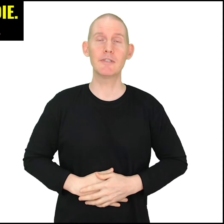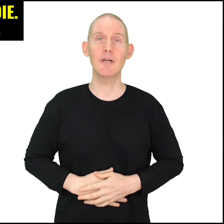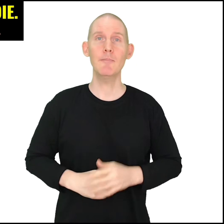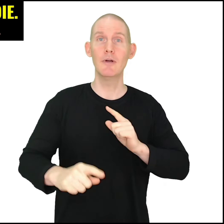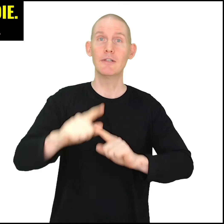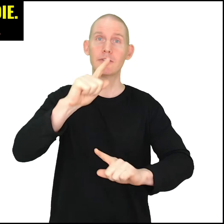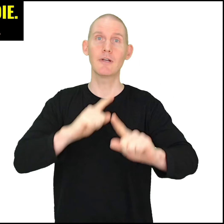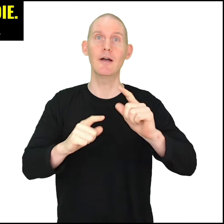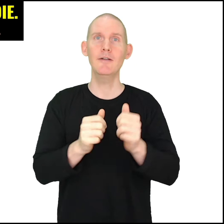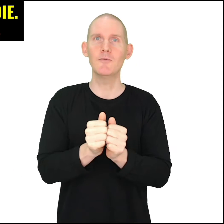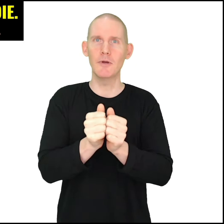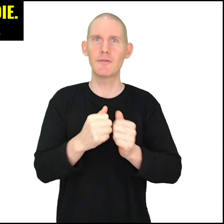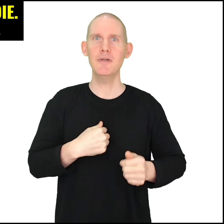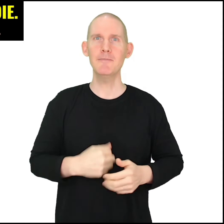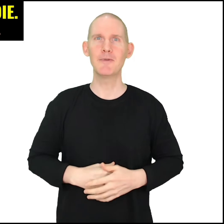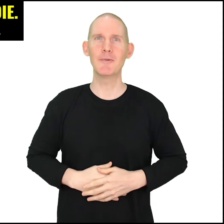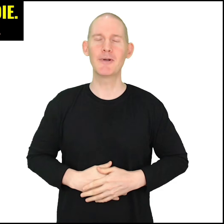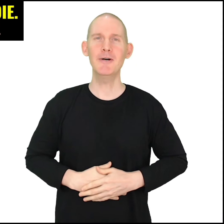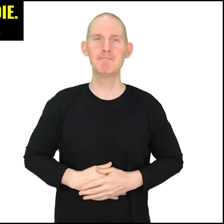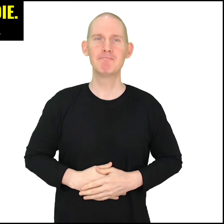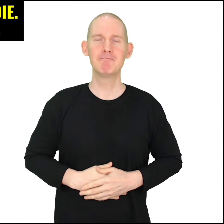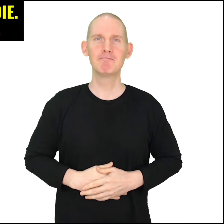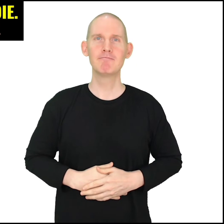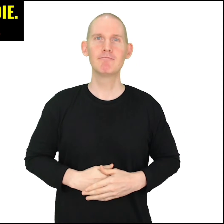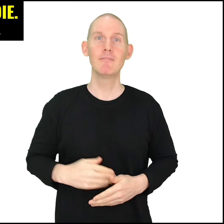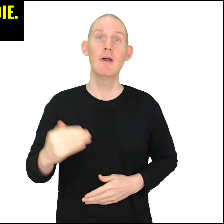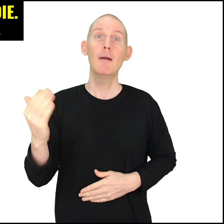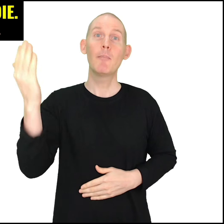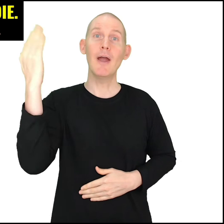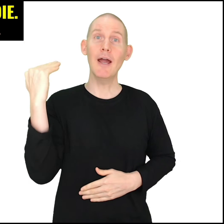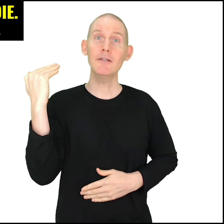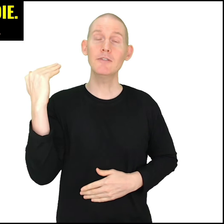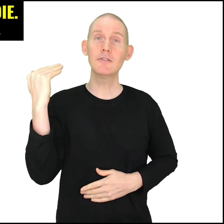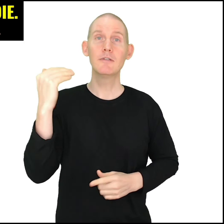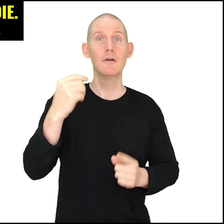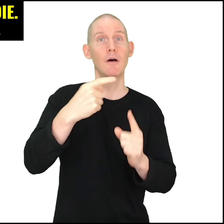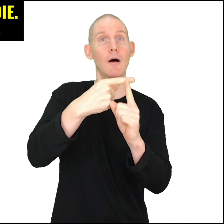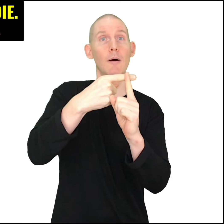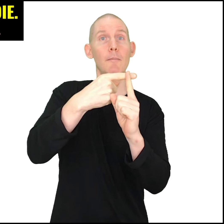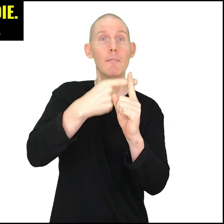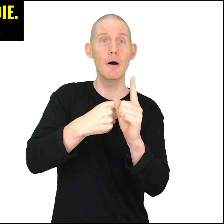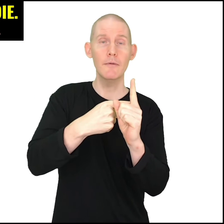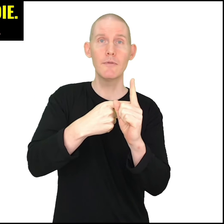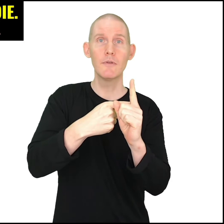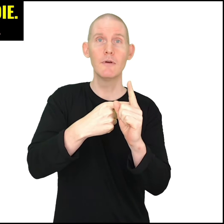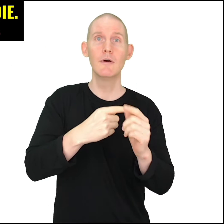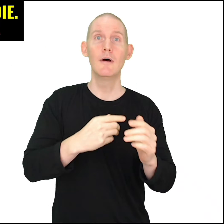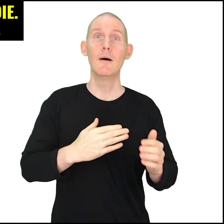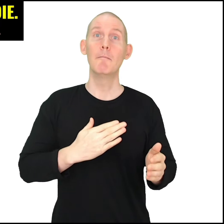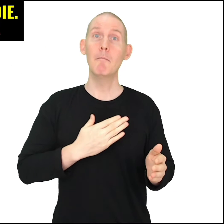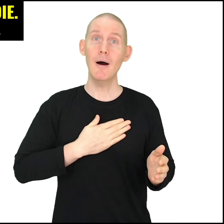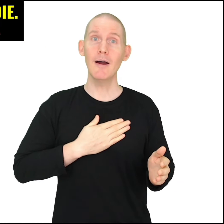step. Sign with me. Here we go. Past, month,